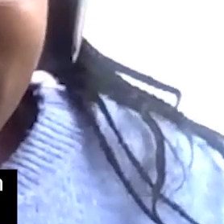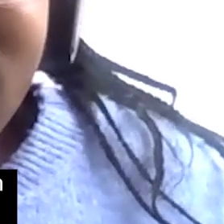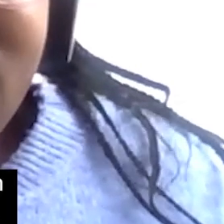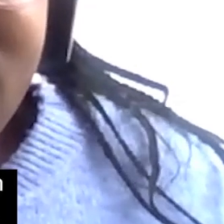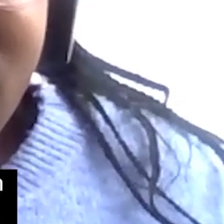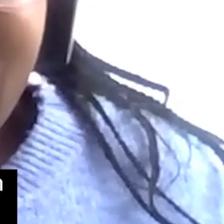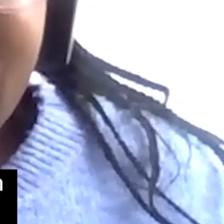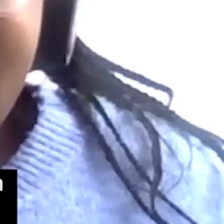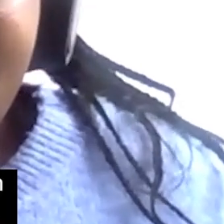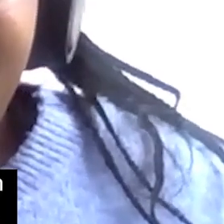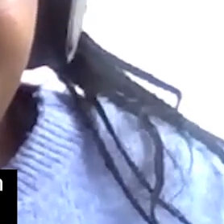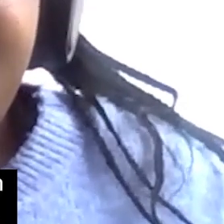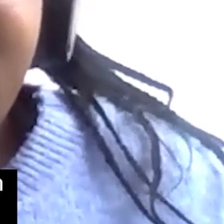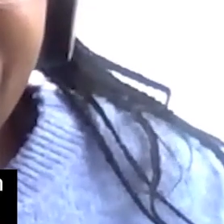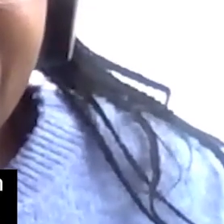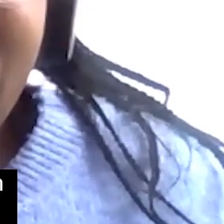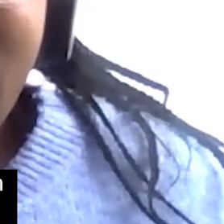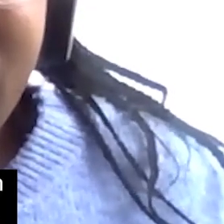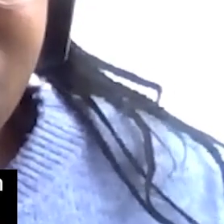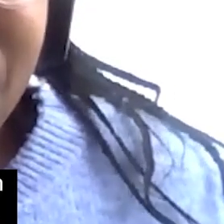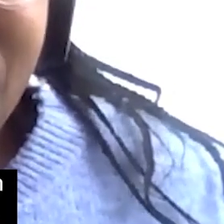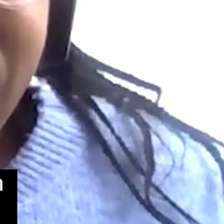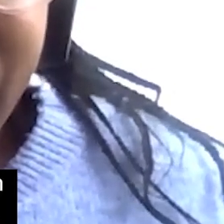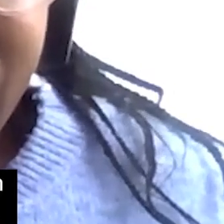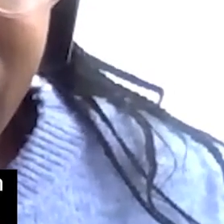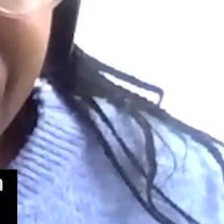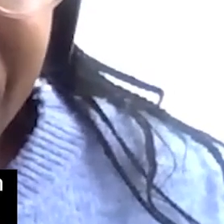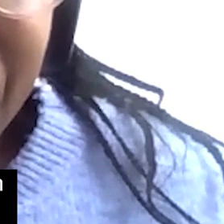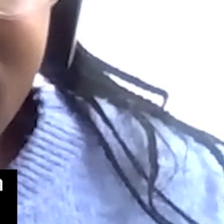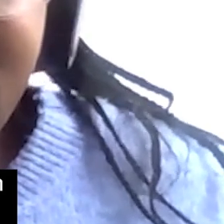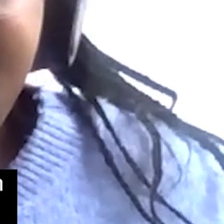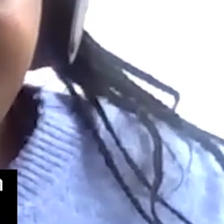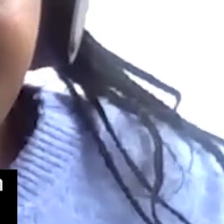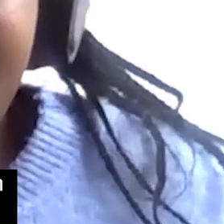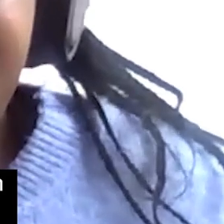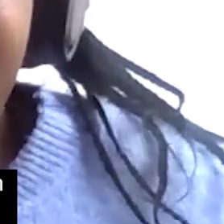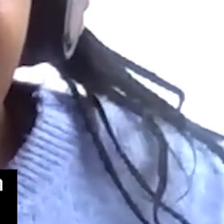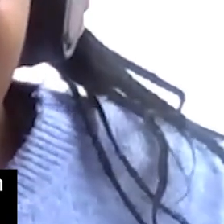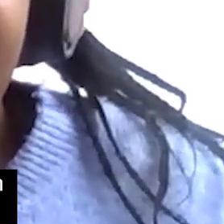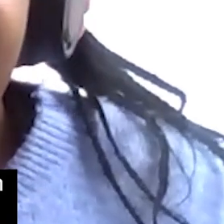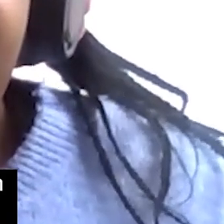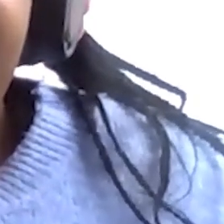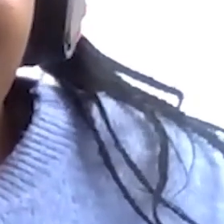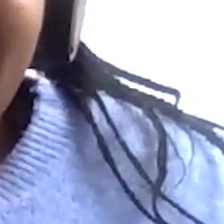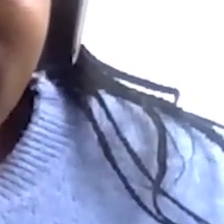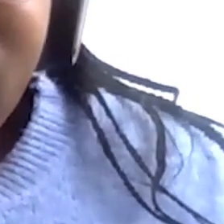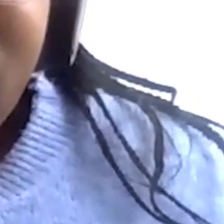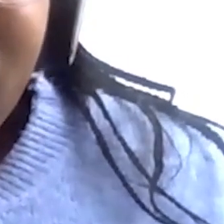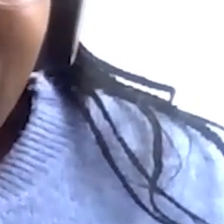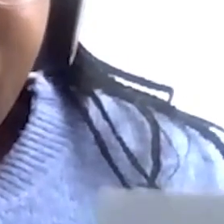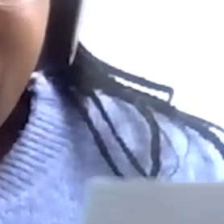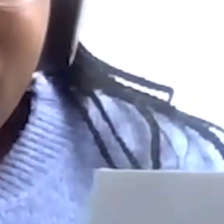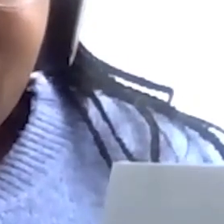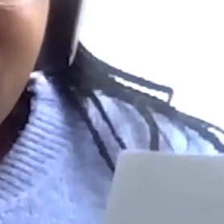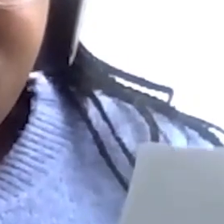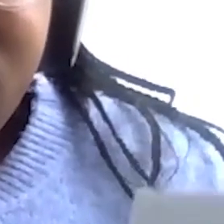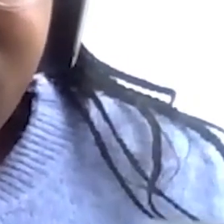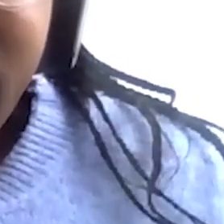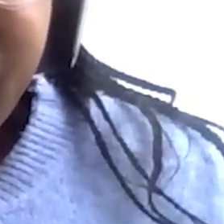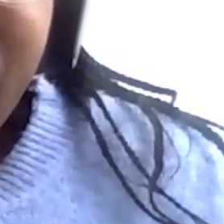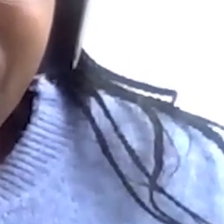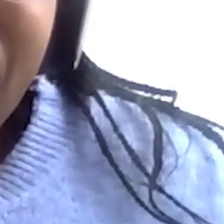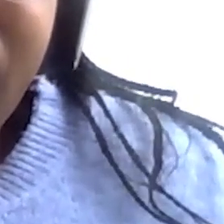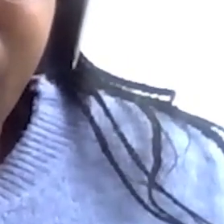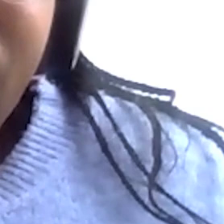Growing up as a disabled person from the age of 3, going to nursery school, I knew I wanted to be